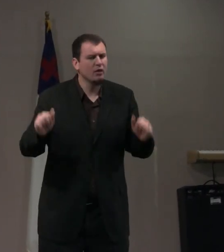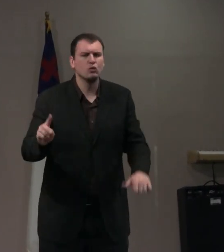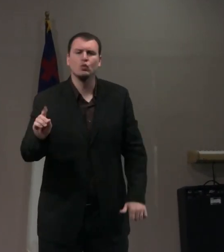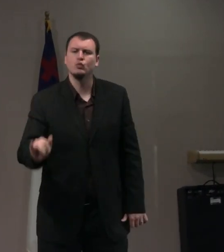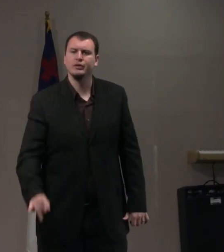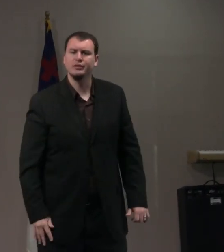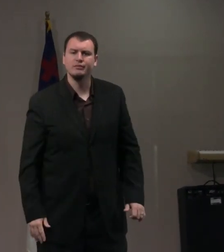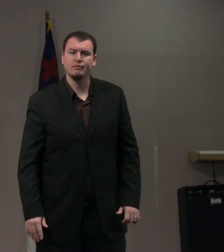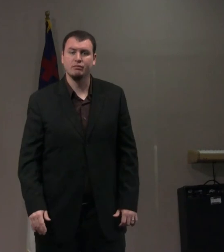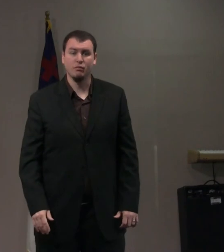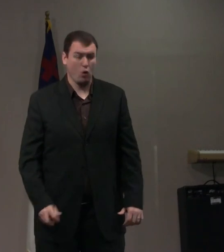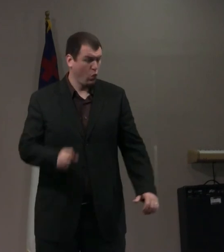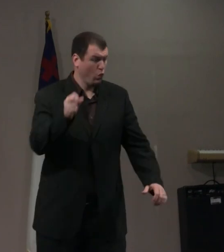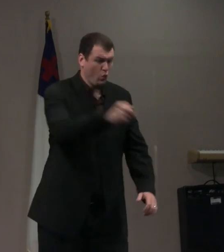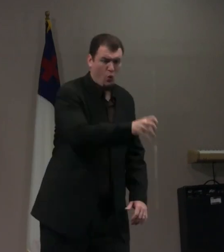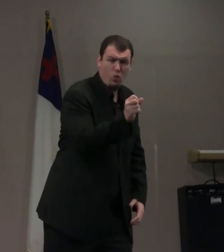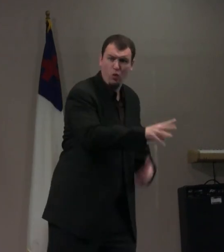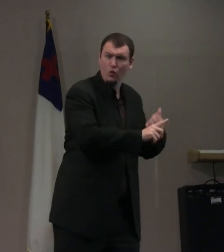A lowly job, do it.